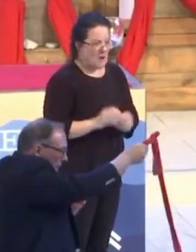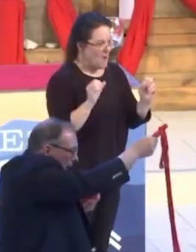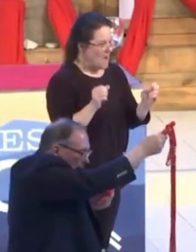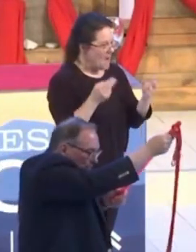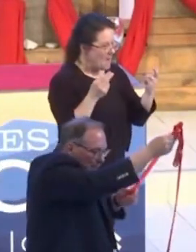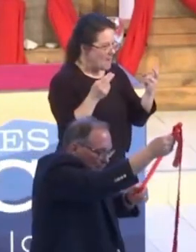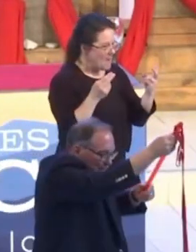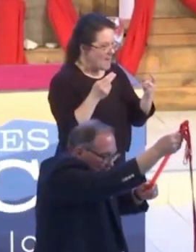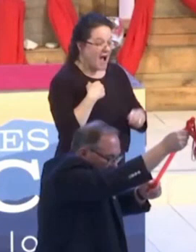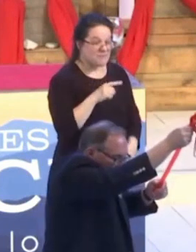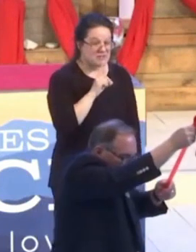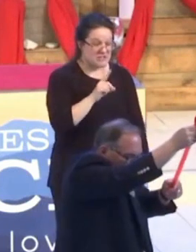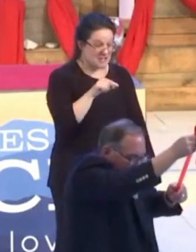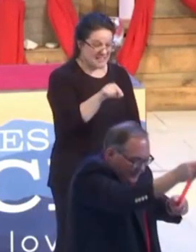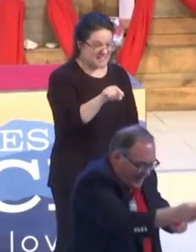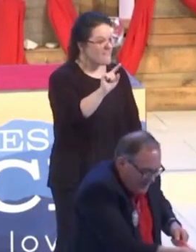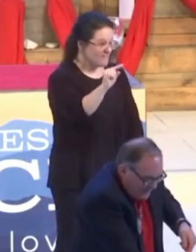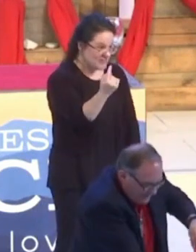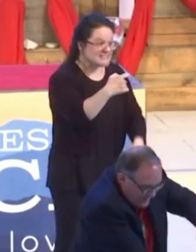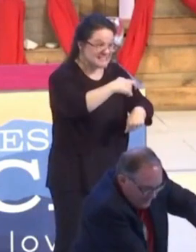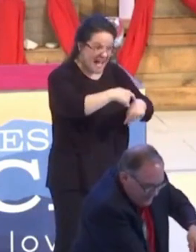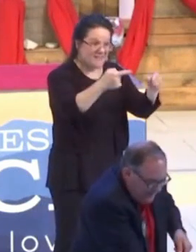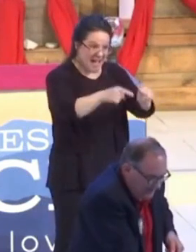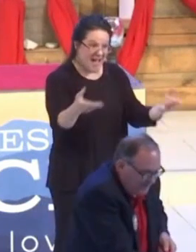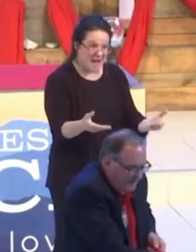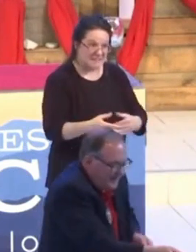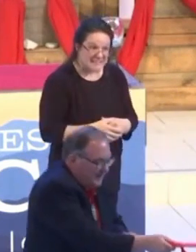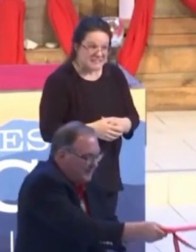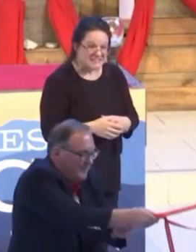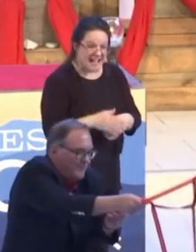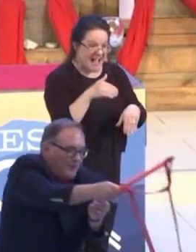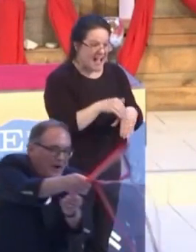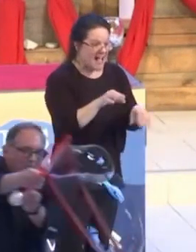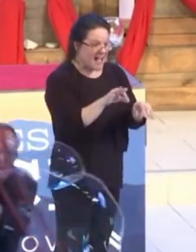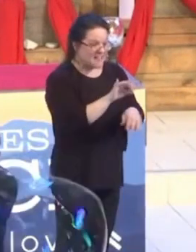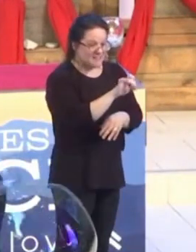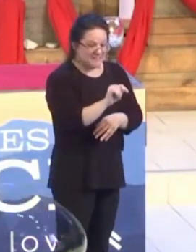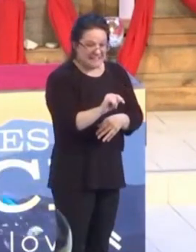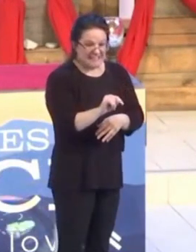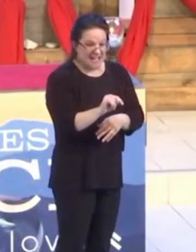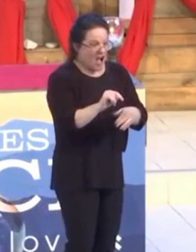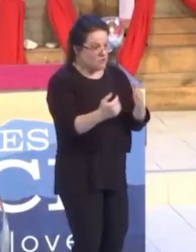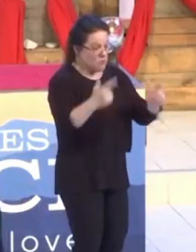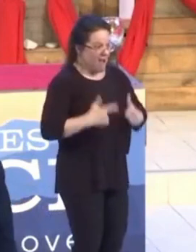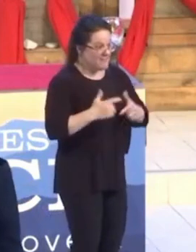Oh, I'm pretty sure this is the first time this has happened at the feet of the cross of new